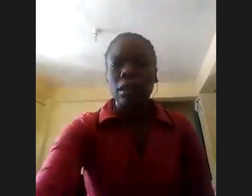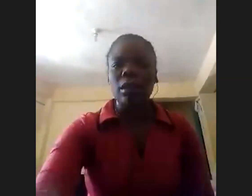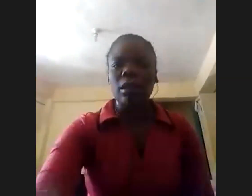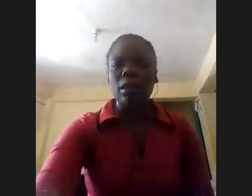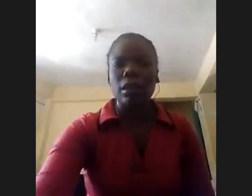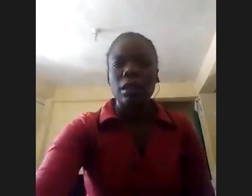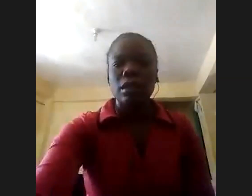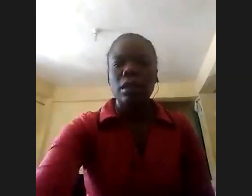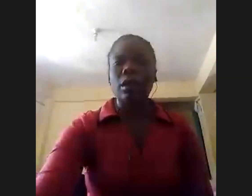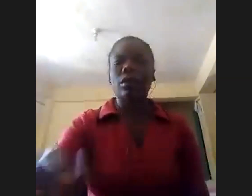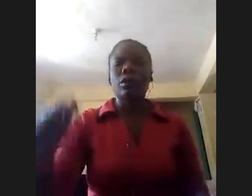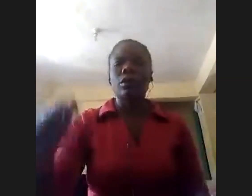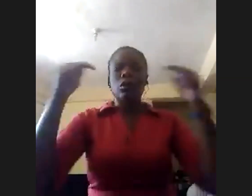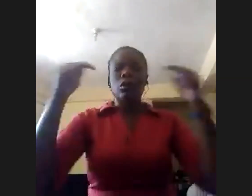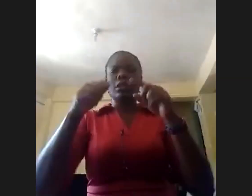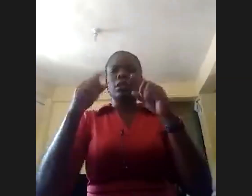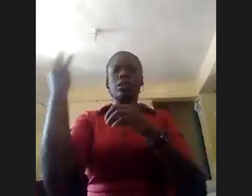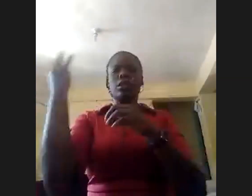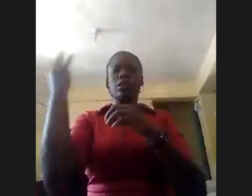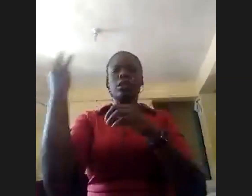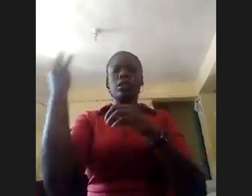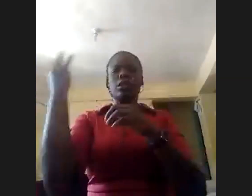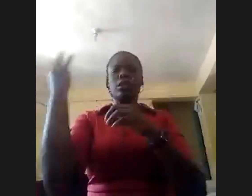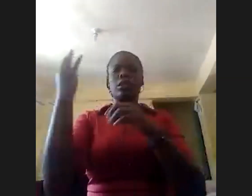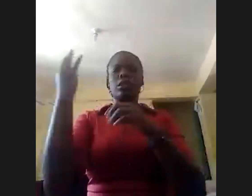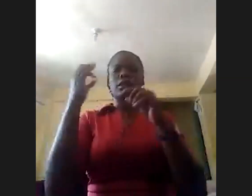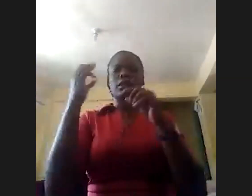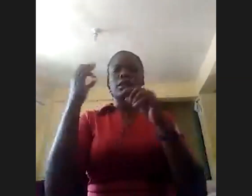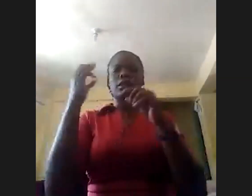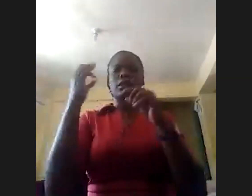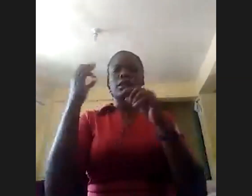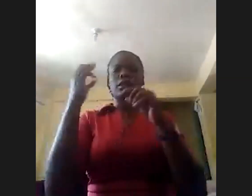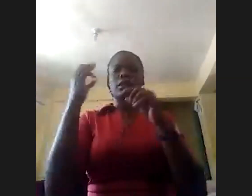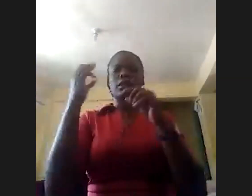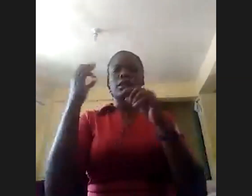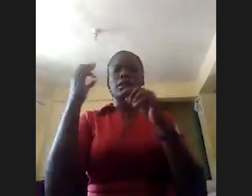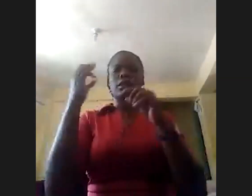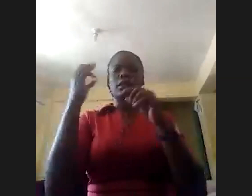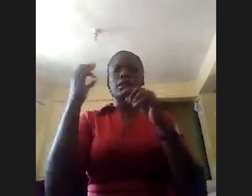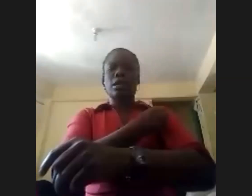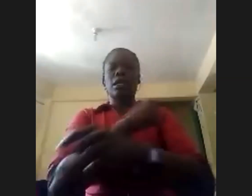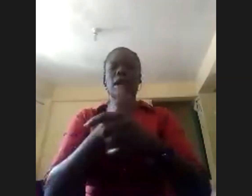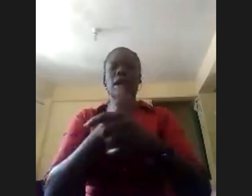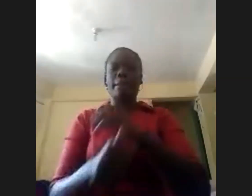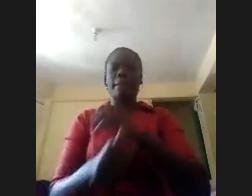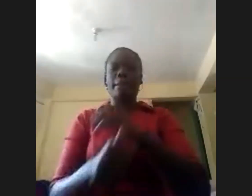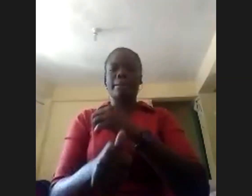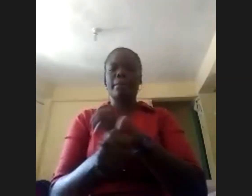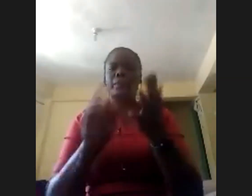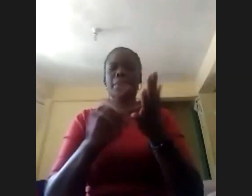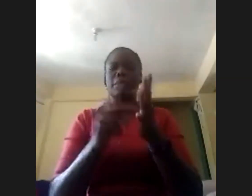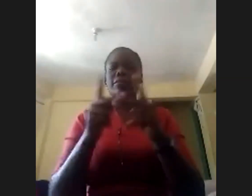and specifically, I'll be tackling drug abuse among youth. Okay. And it's quite a huge topic. We can't